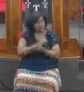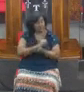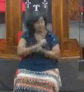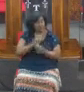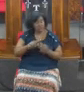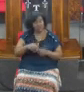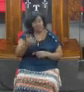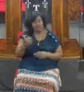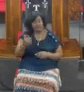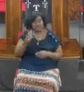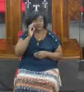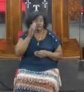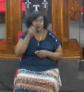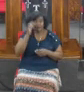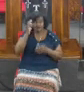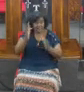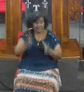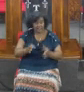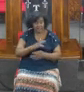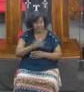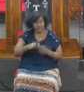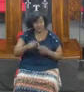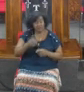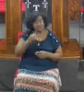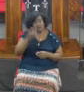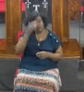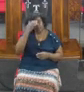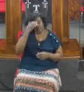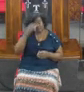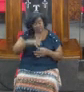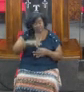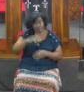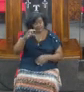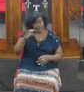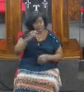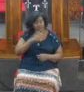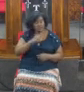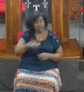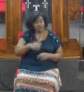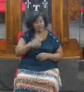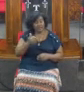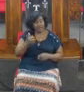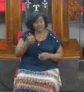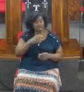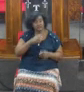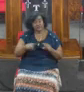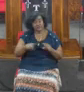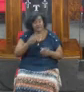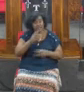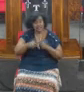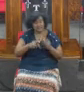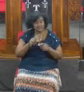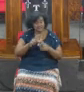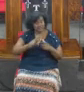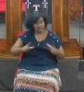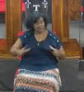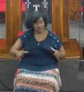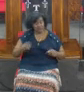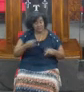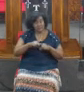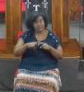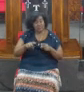another prophecy, to another discerning of spirits, to another divers kinds of tongues, to